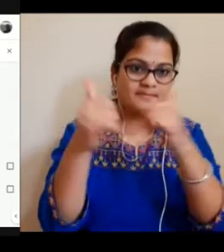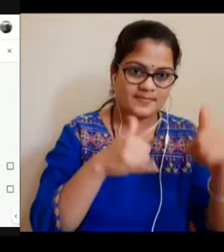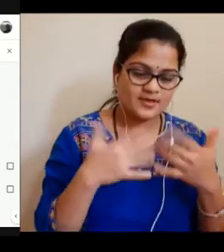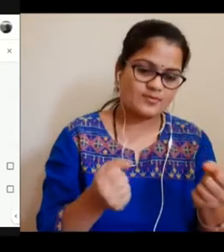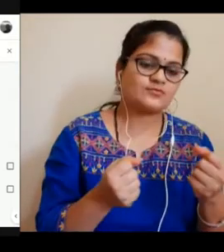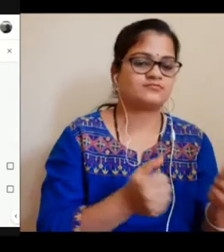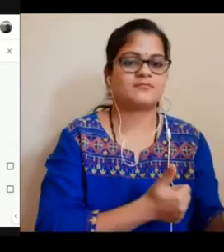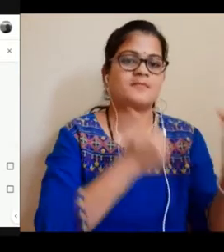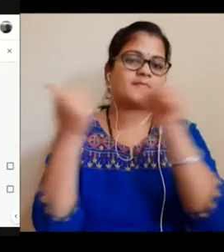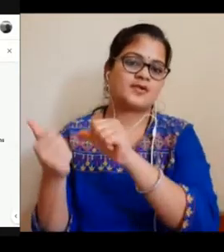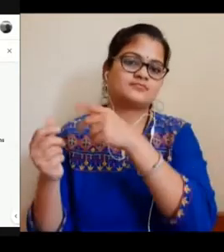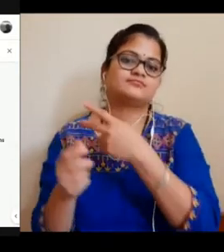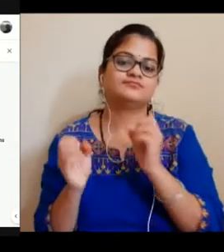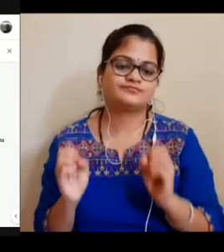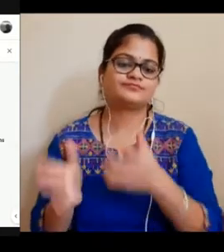game.